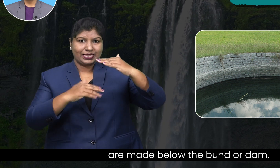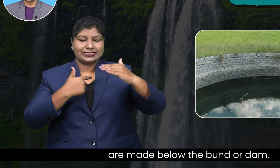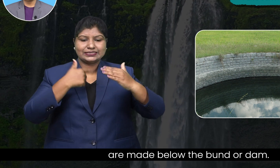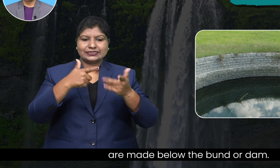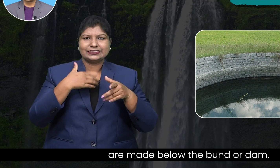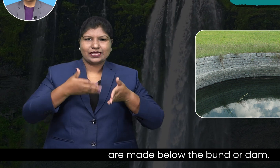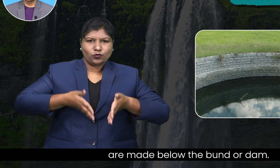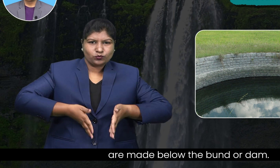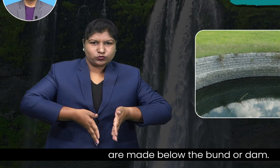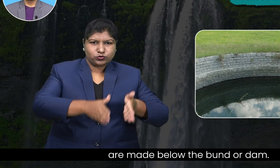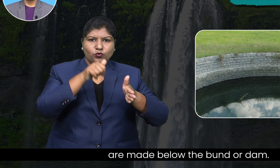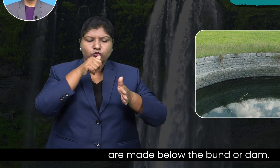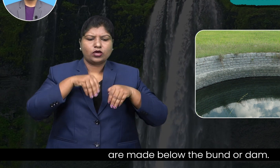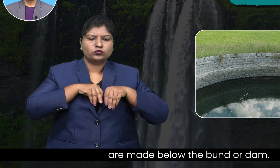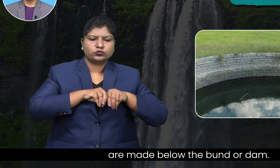or dam.